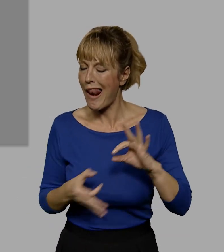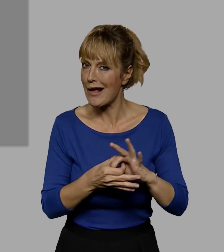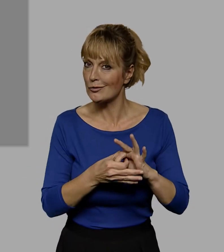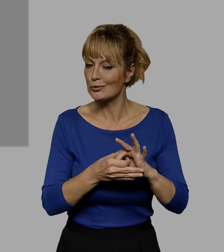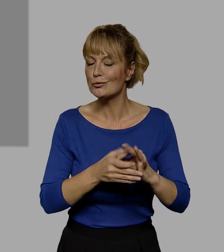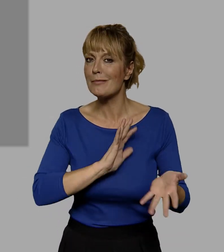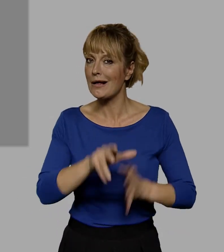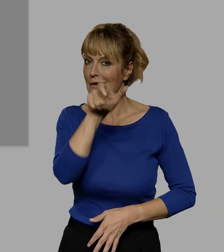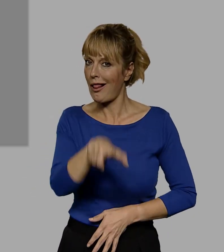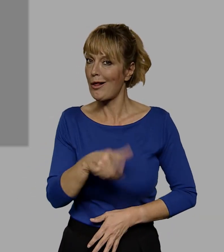users.